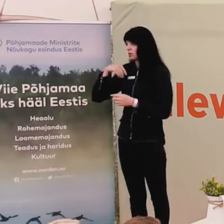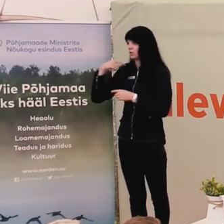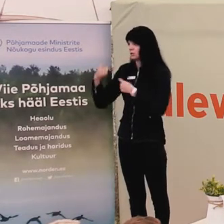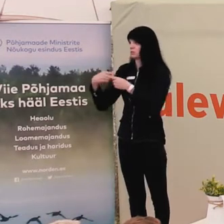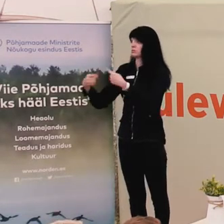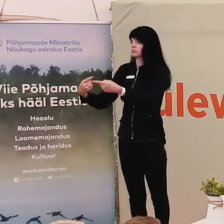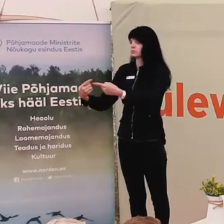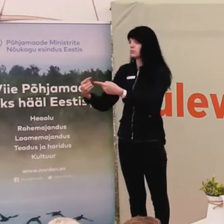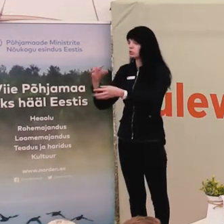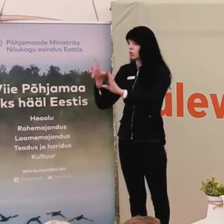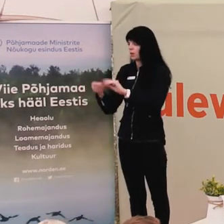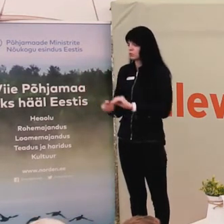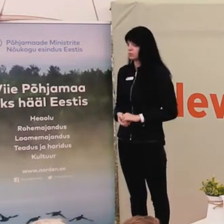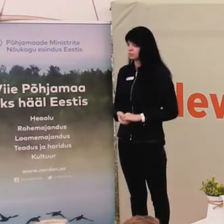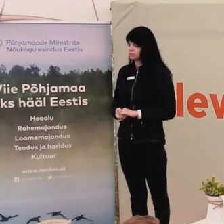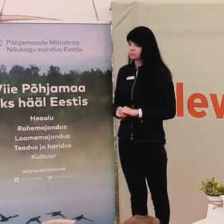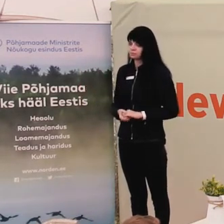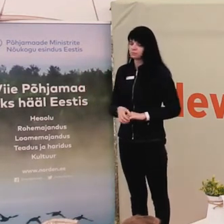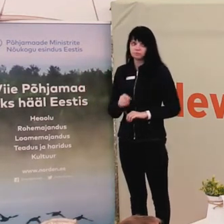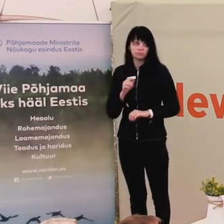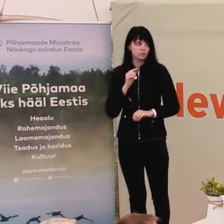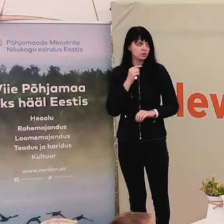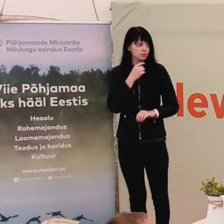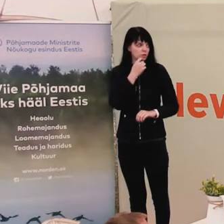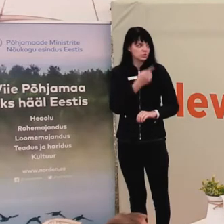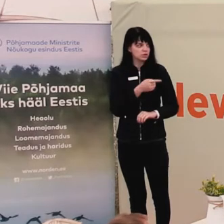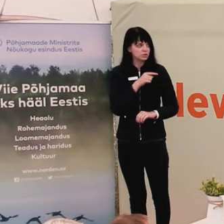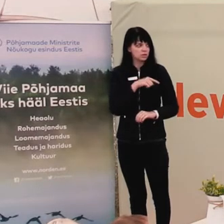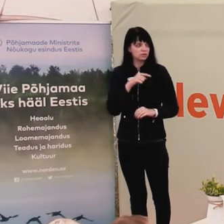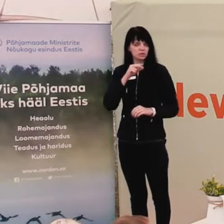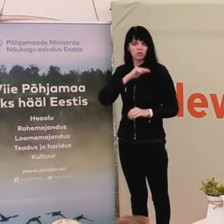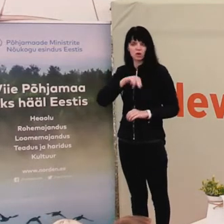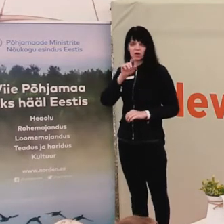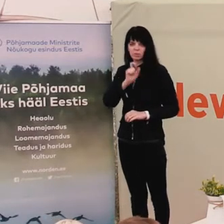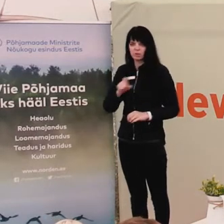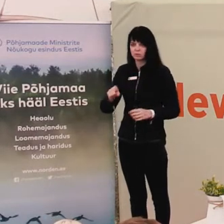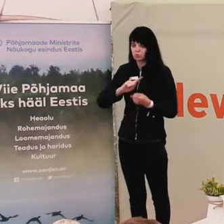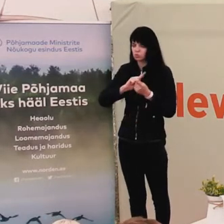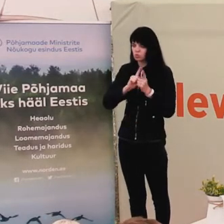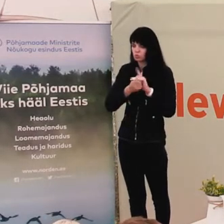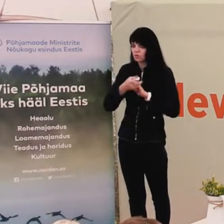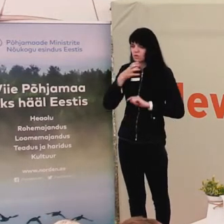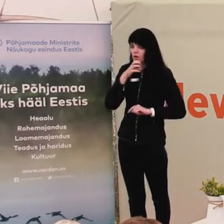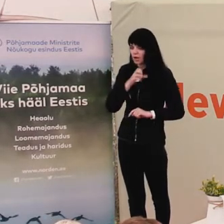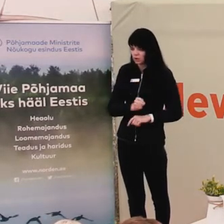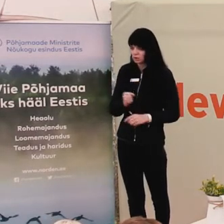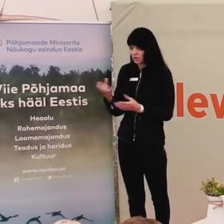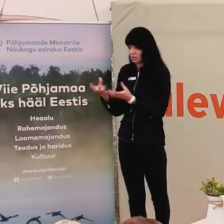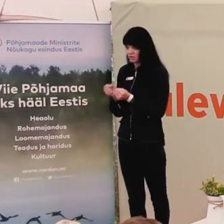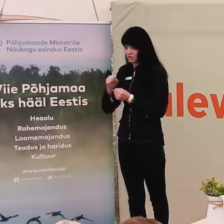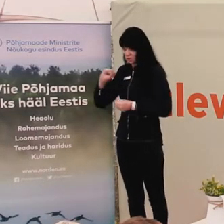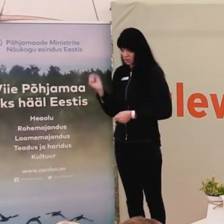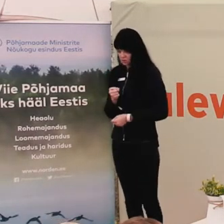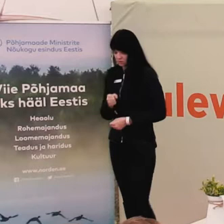results. Mika, mm-hmm. You said the consumers change very slowly. Do the businesses change quicker? Yeah, for